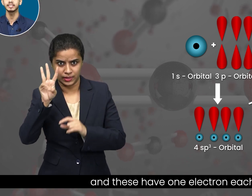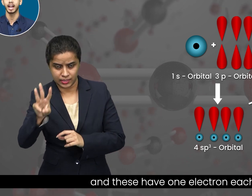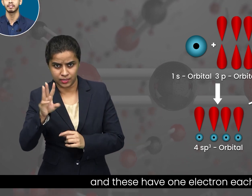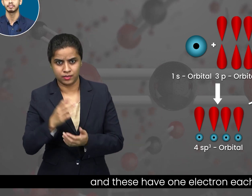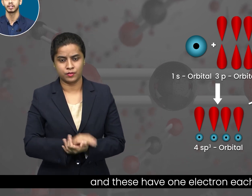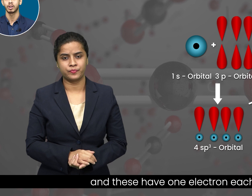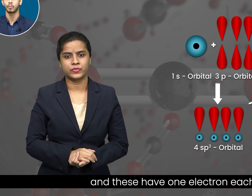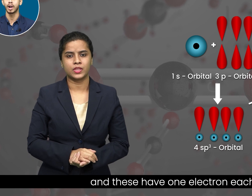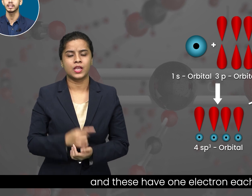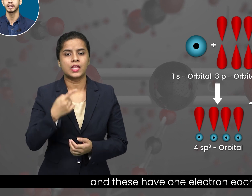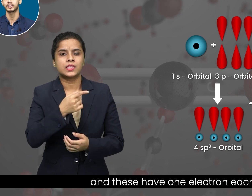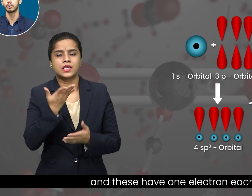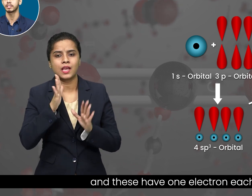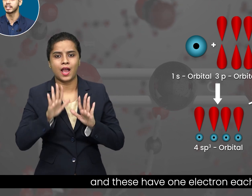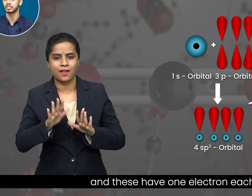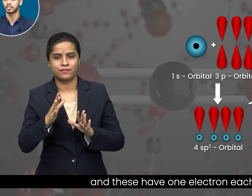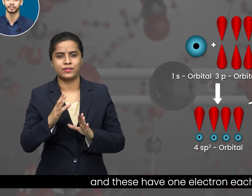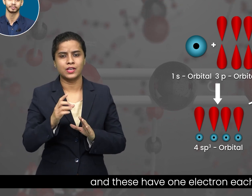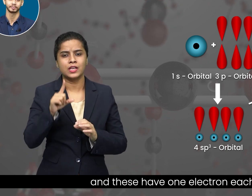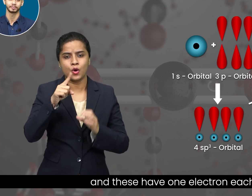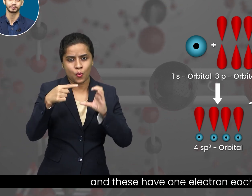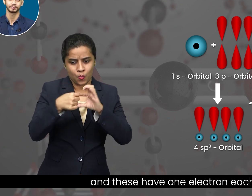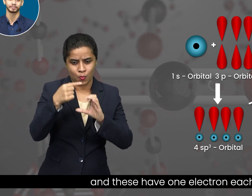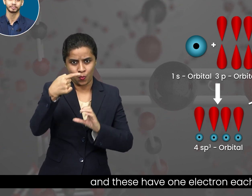and these have 1 electron each.